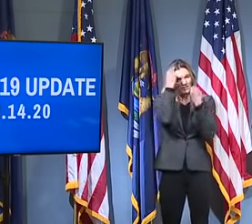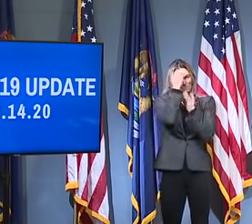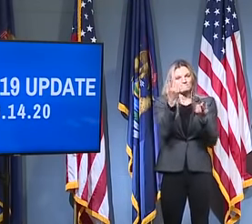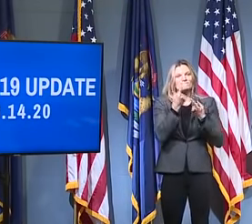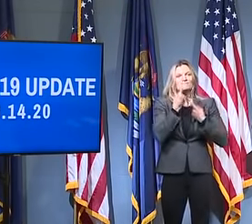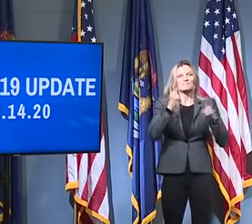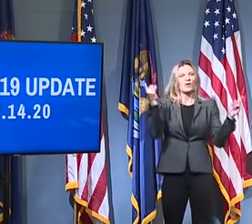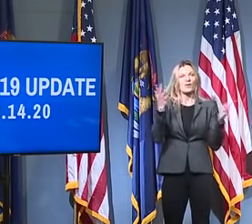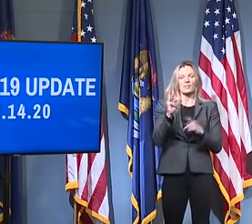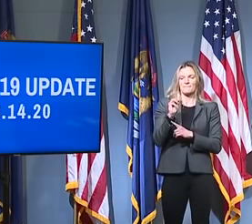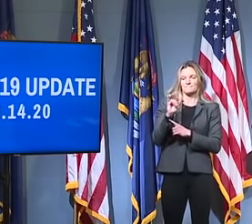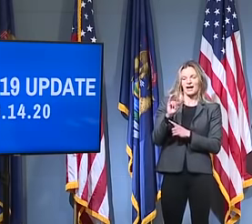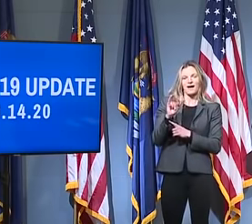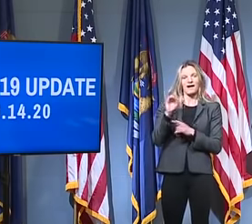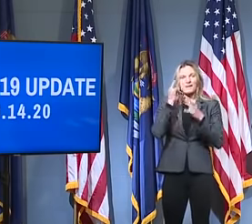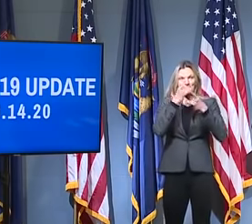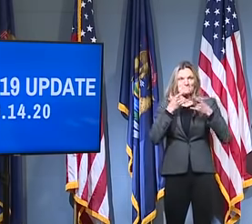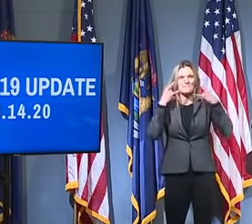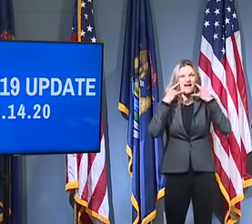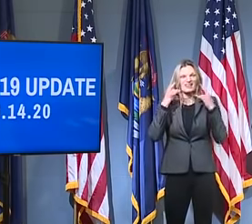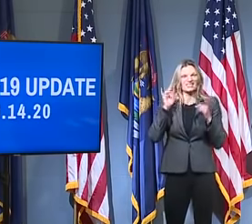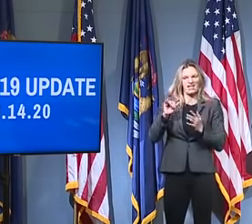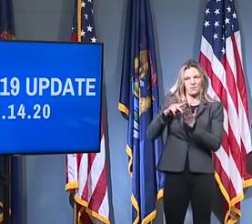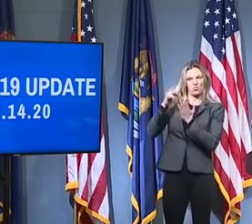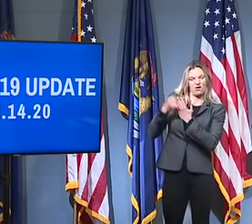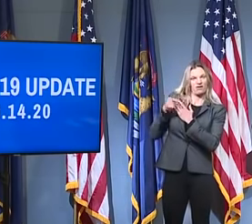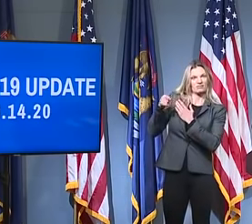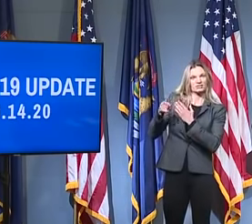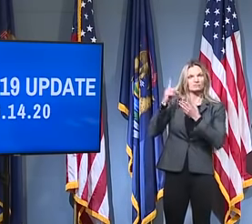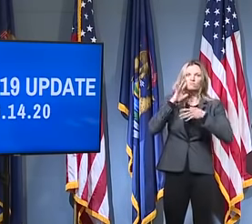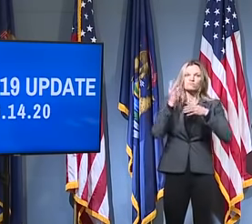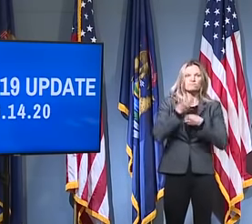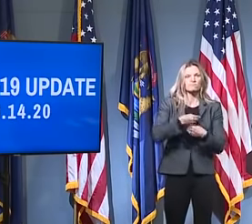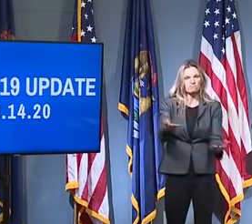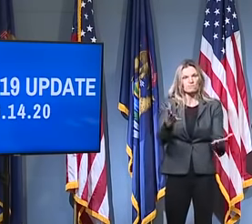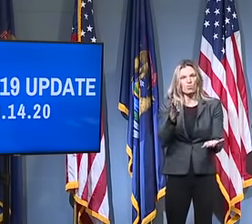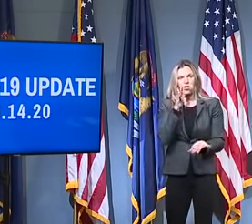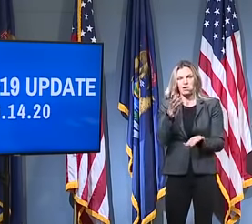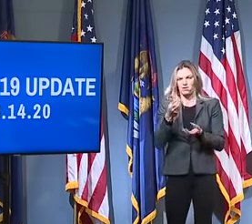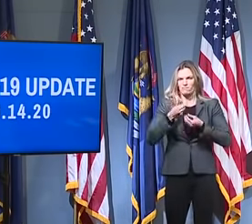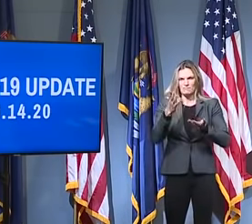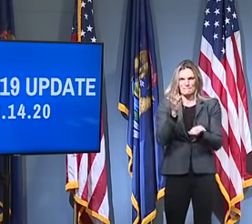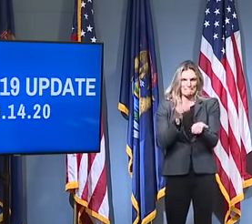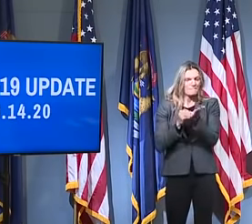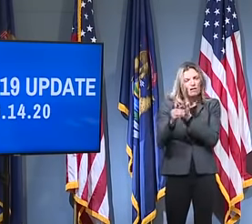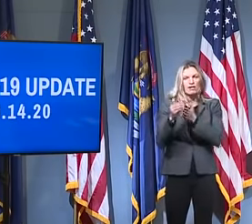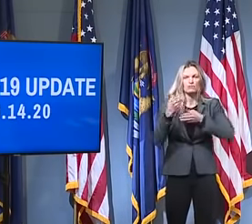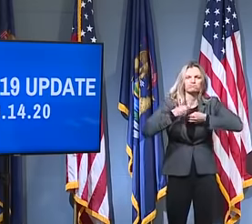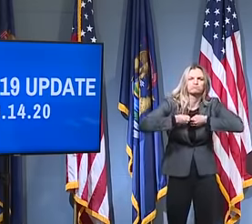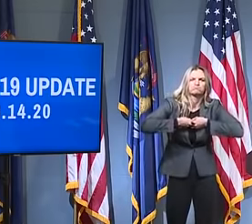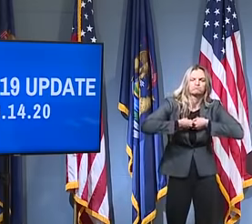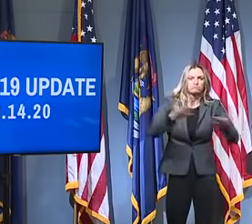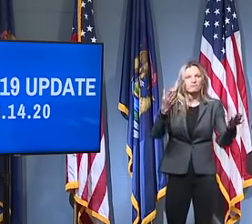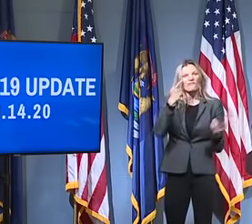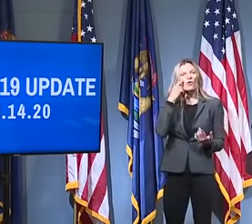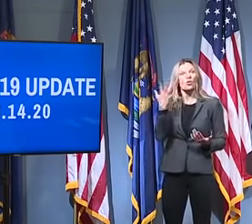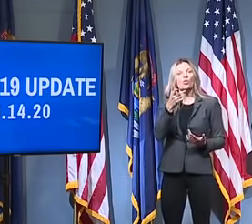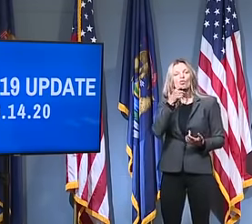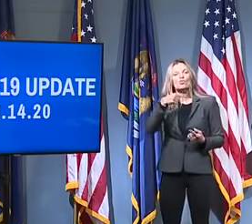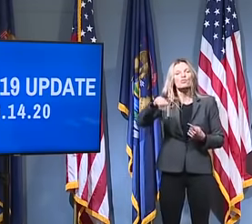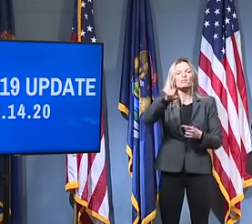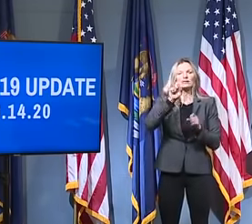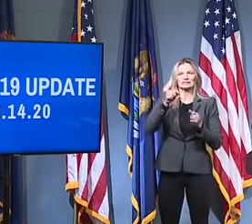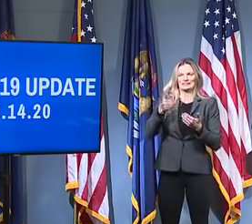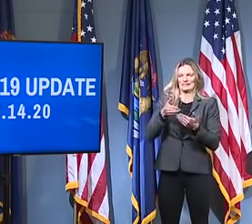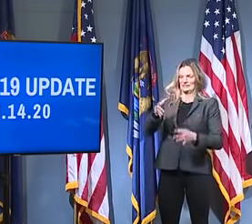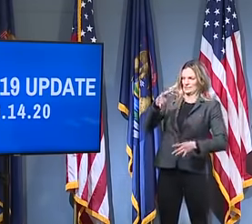project to give 4 million masks to Michigan residents who are the most vulnerable to COVID-19. When